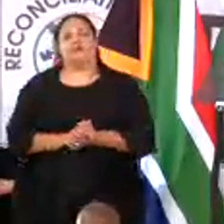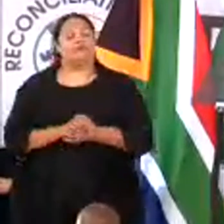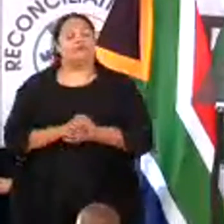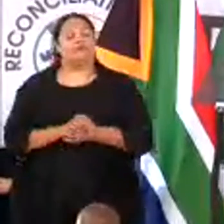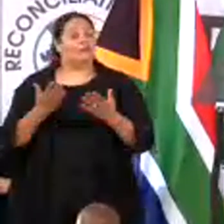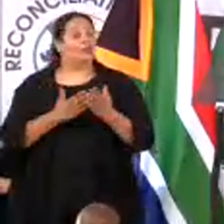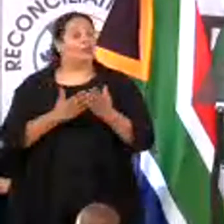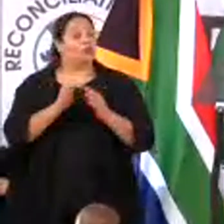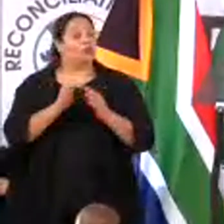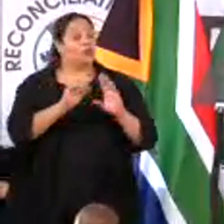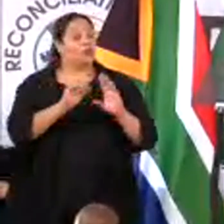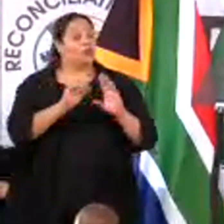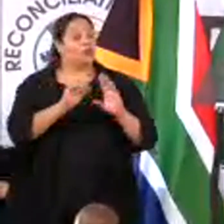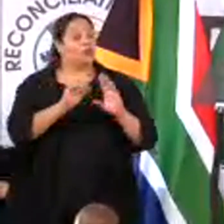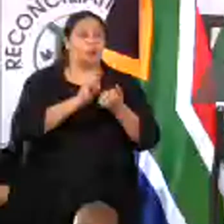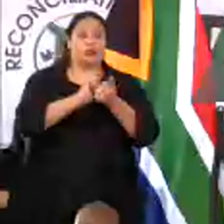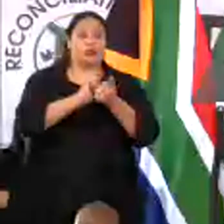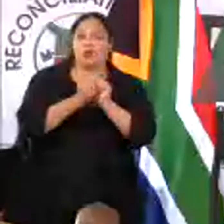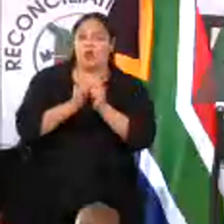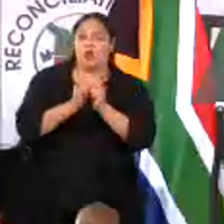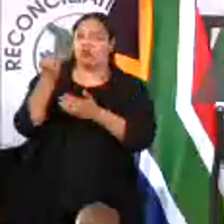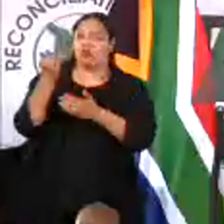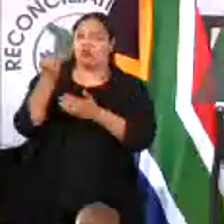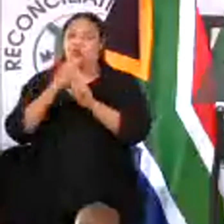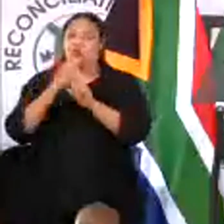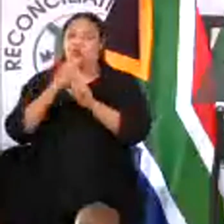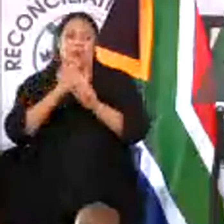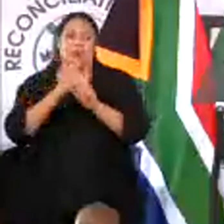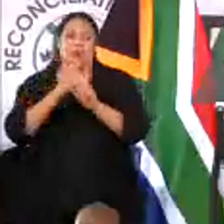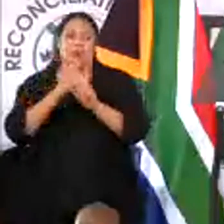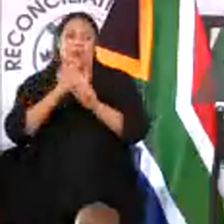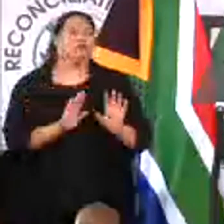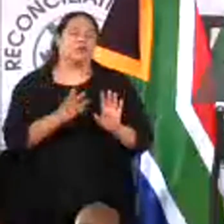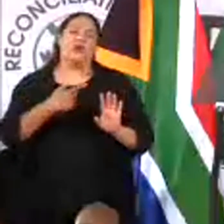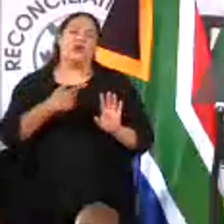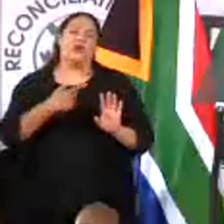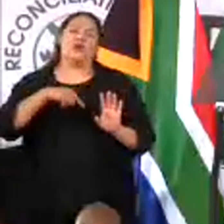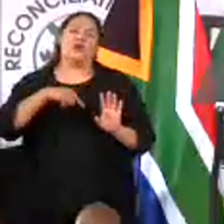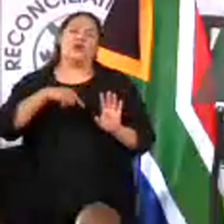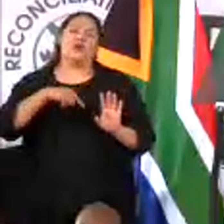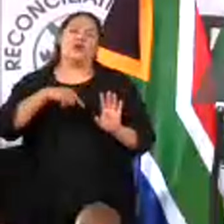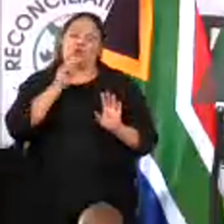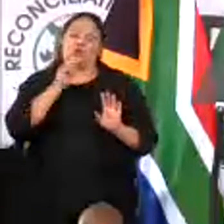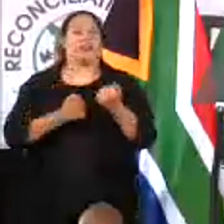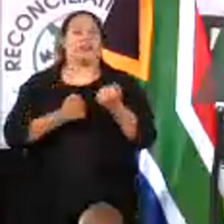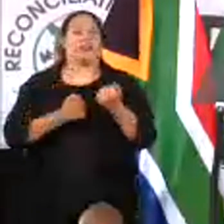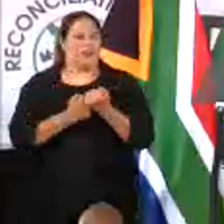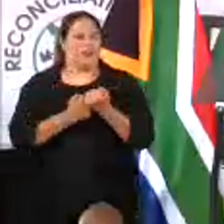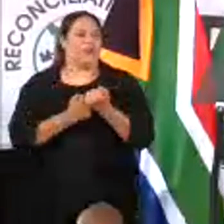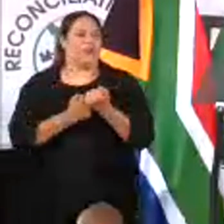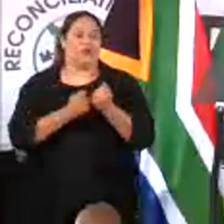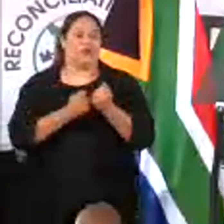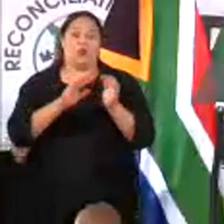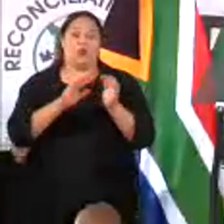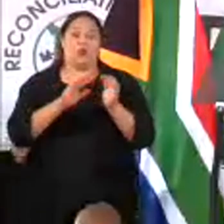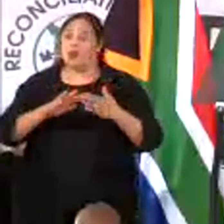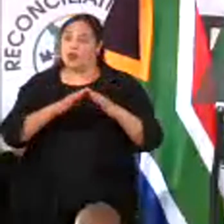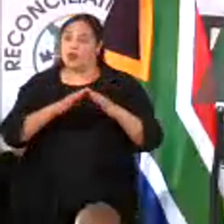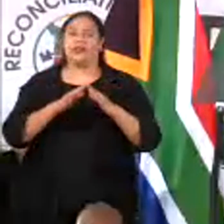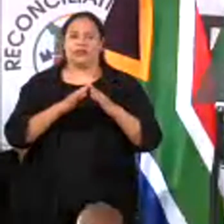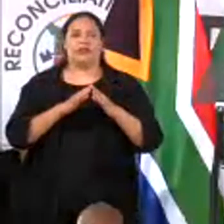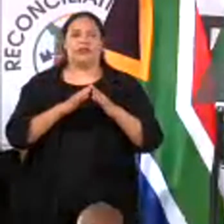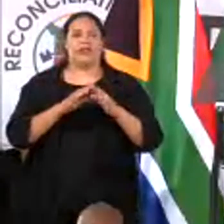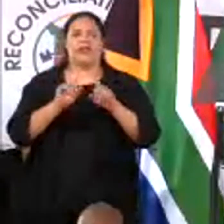Through the Department of Sports, Arts and Culture, we are supporting community and